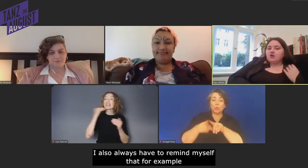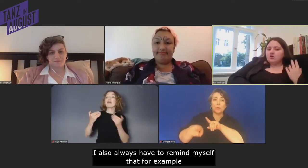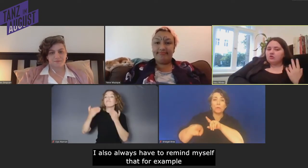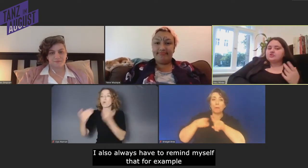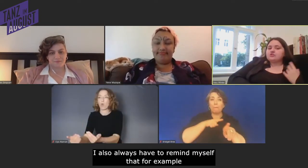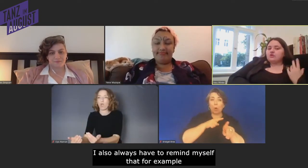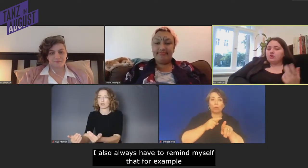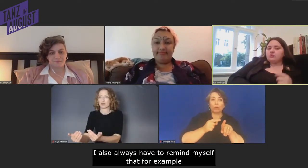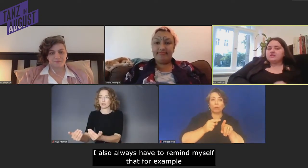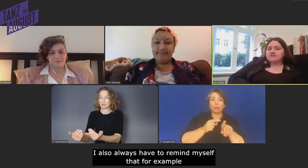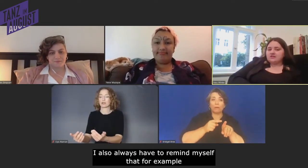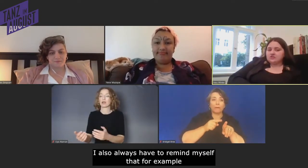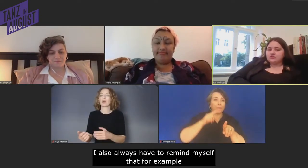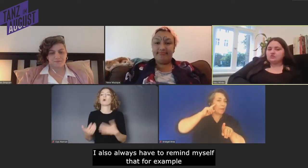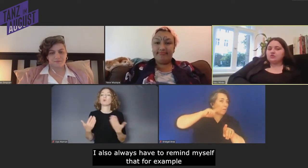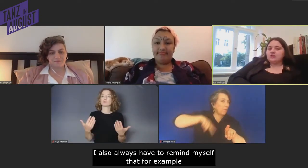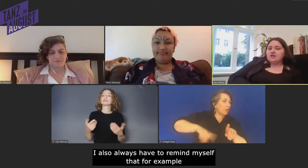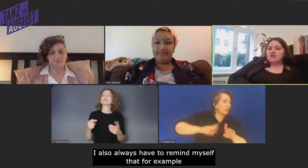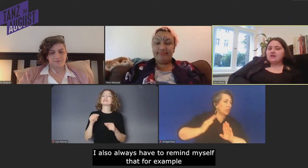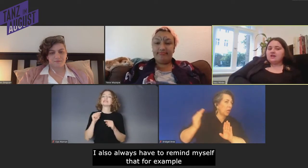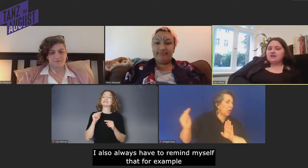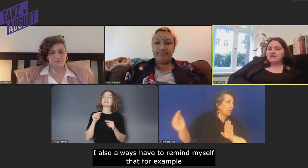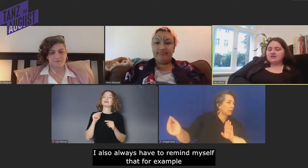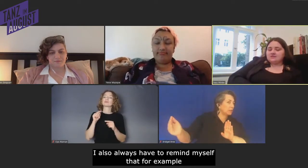I also always have to